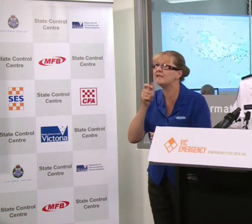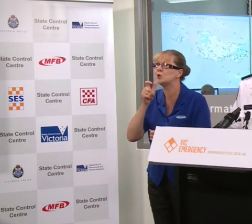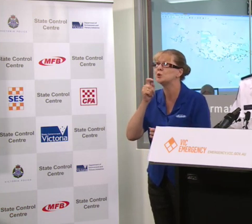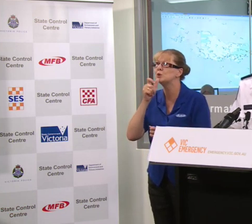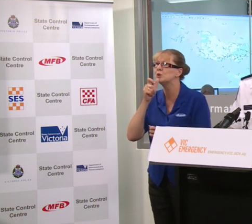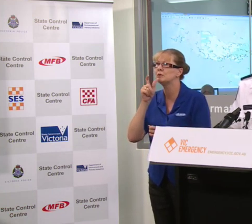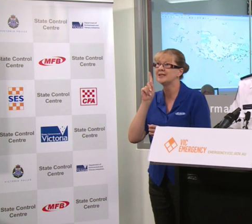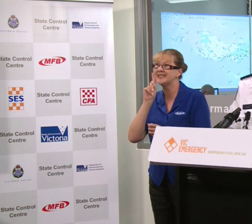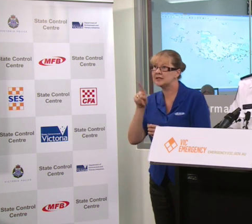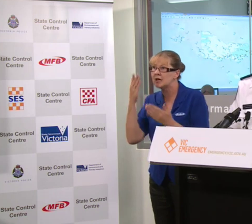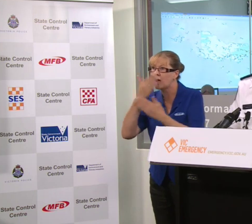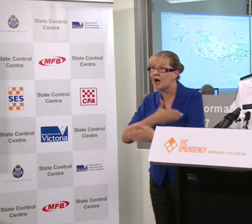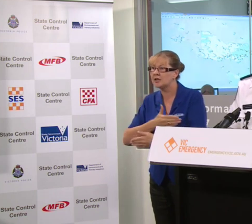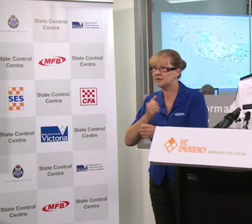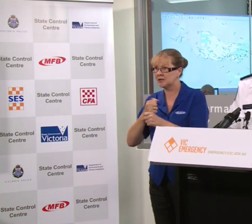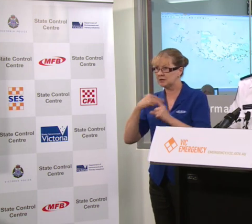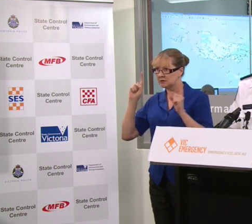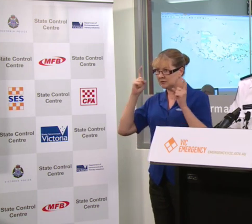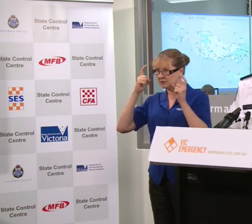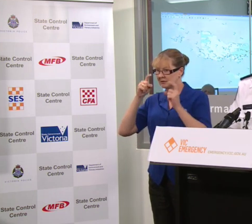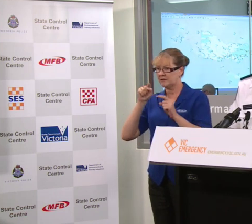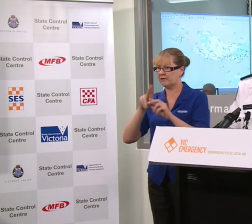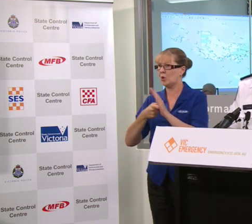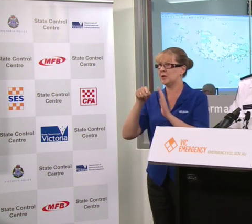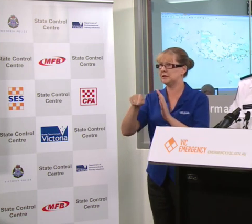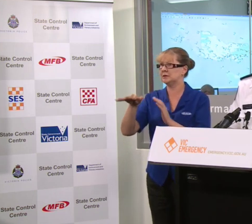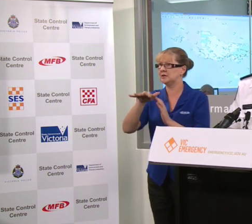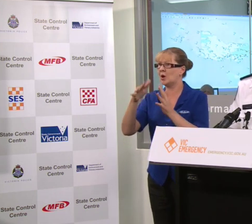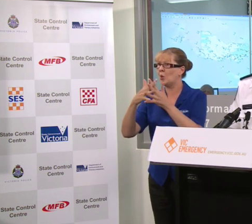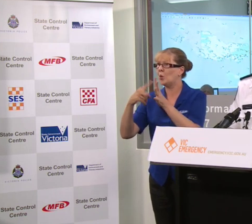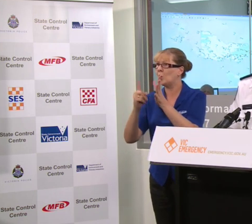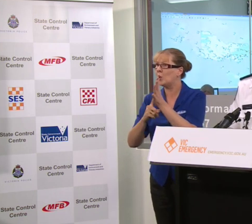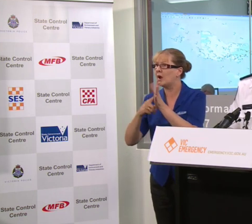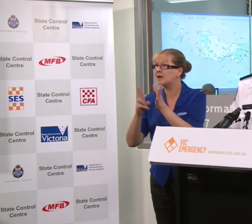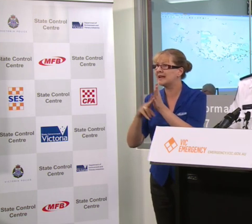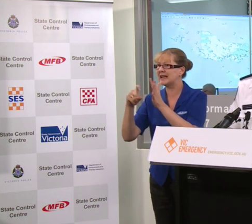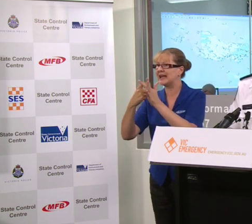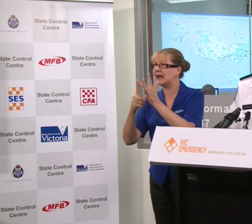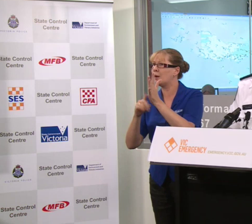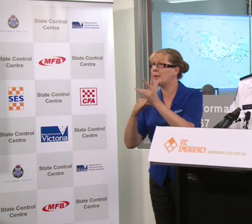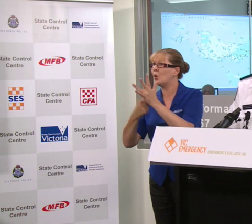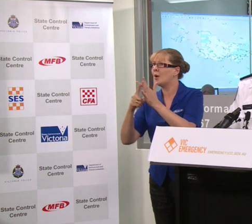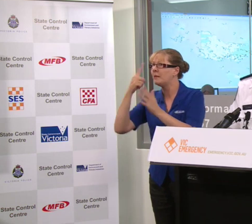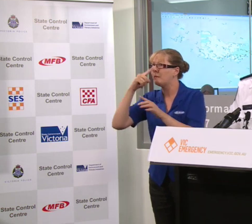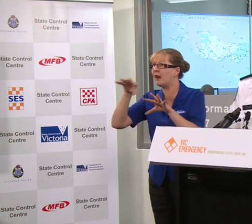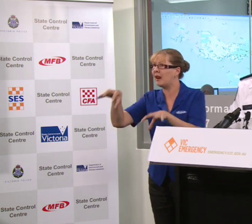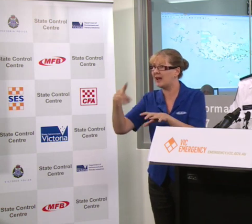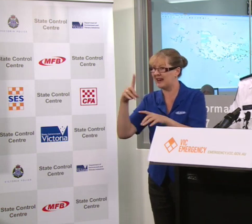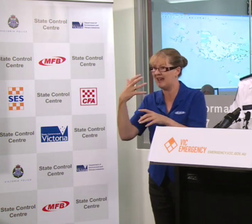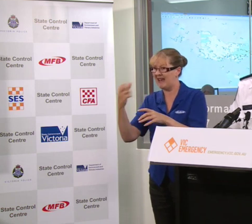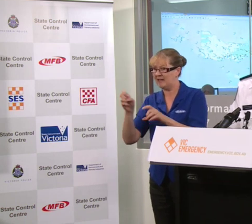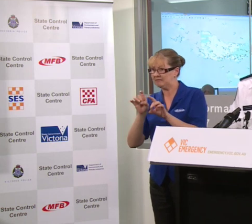caused significant concern to the Wallen and Kilmore communities, and even saw that it impacted on houses in the Wallen